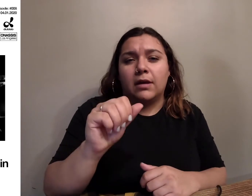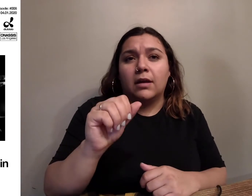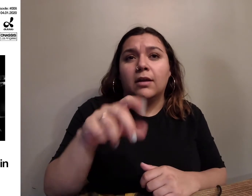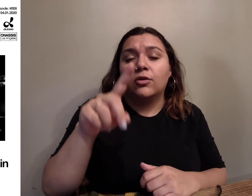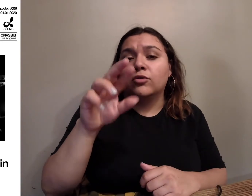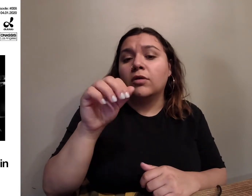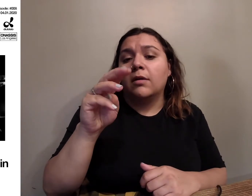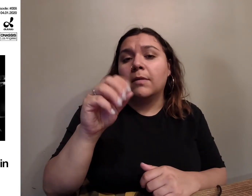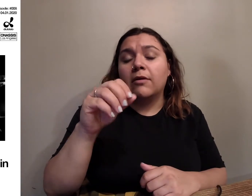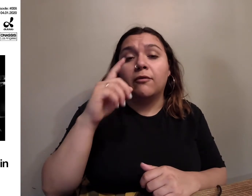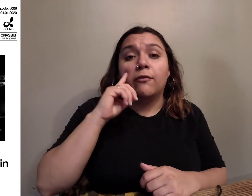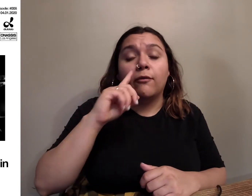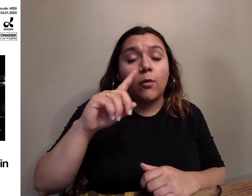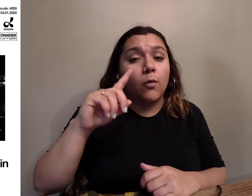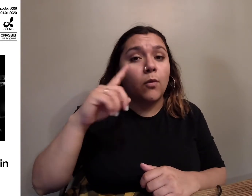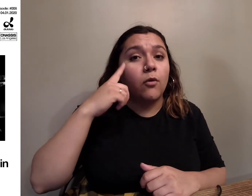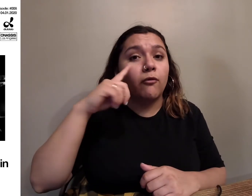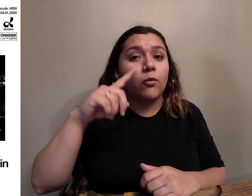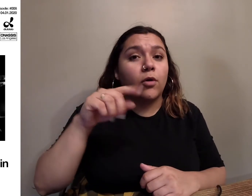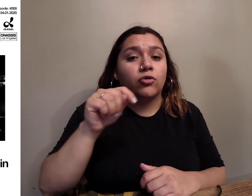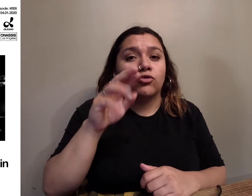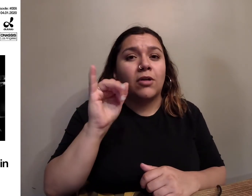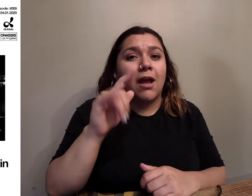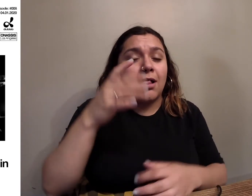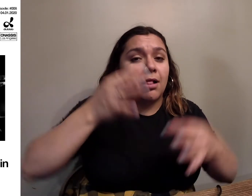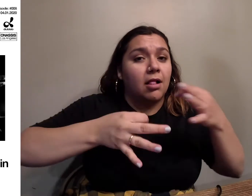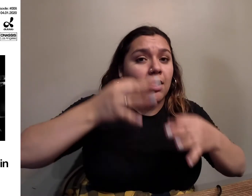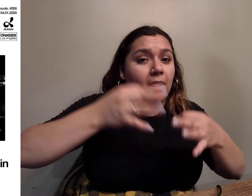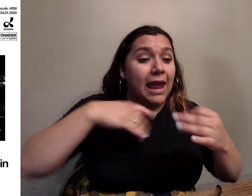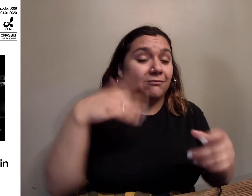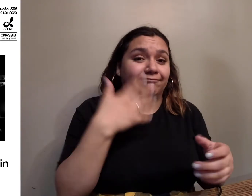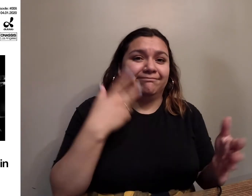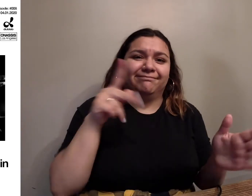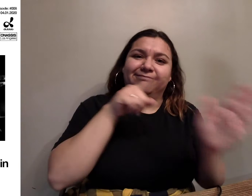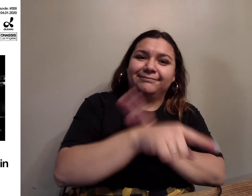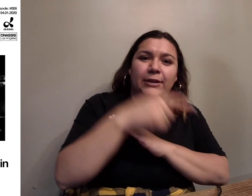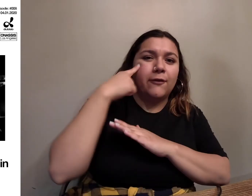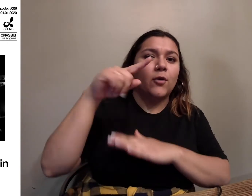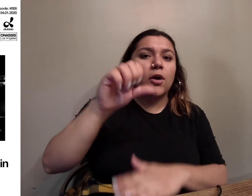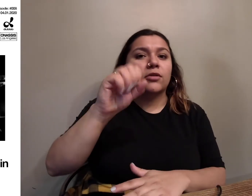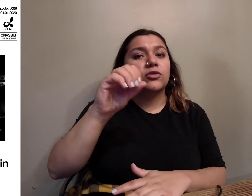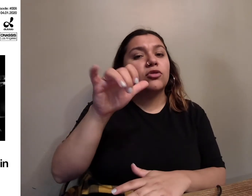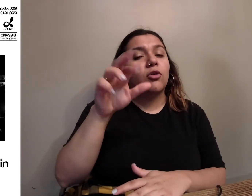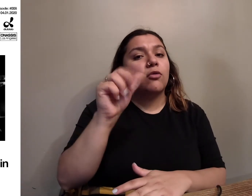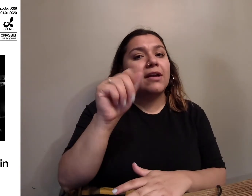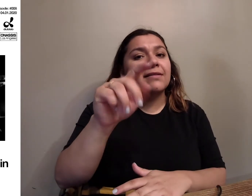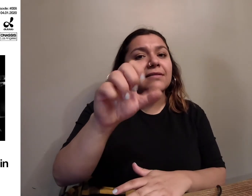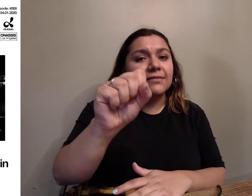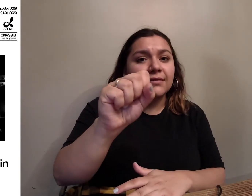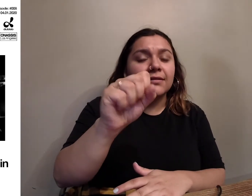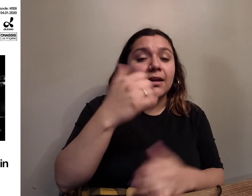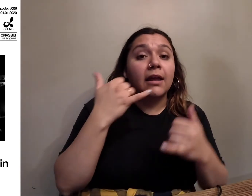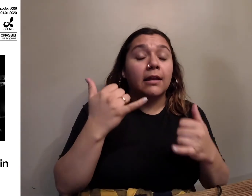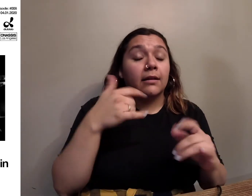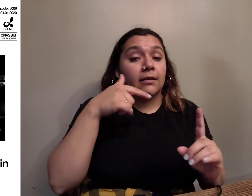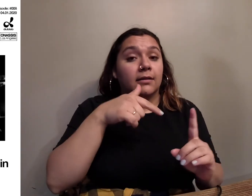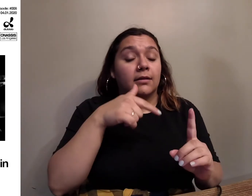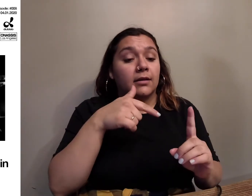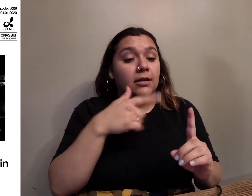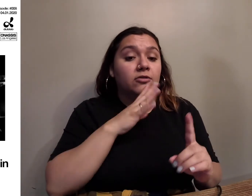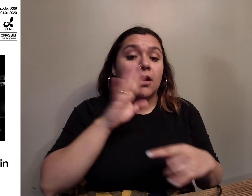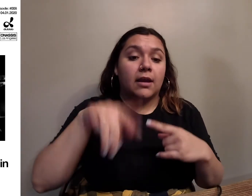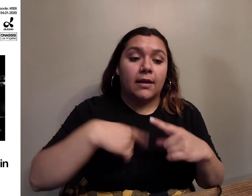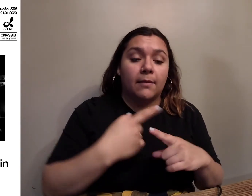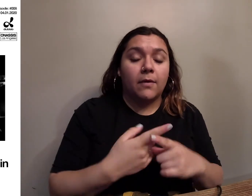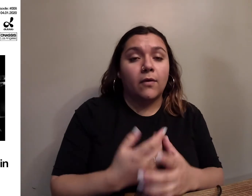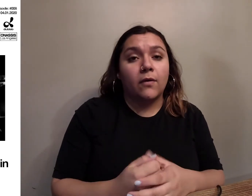the trial and execution of Socrates. And as Socrates is taking the hemlock, he's talking